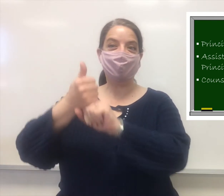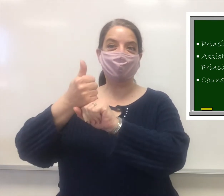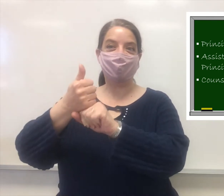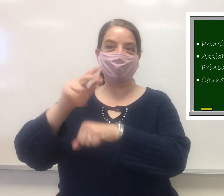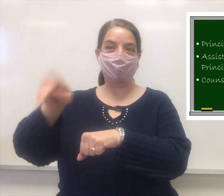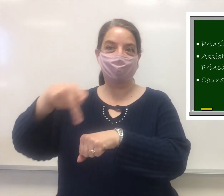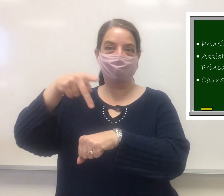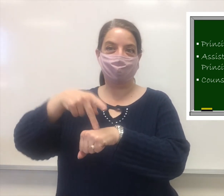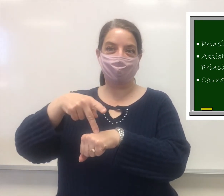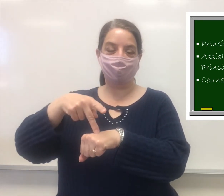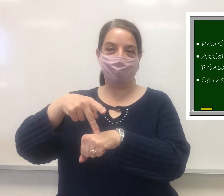Assistant principal.